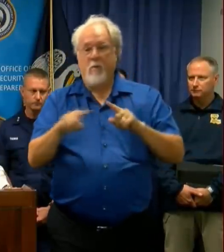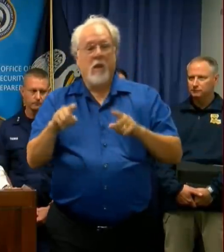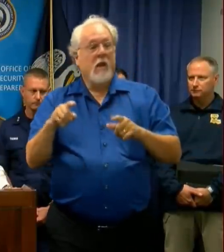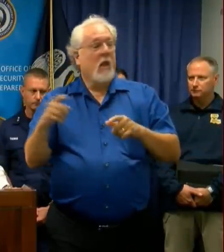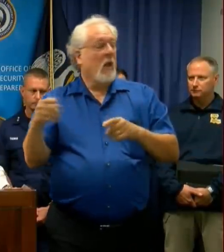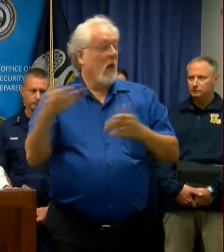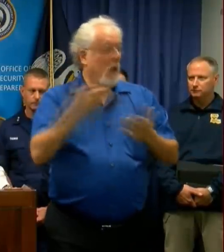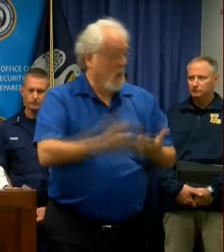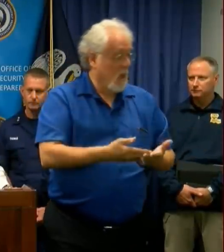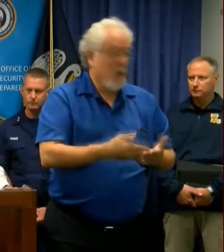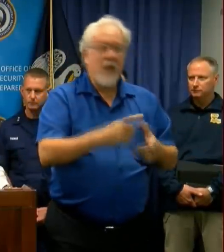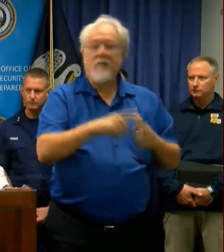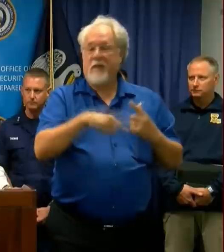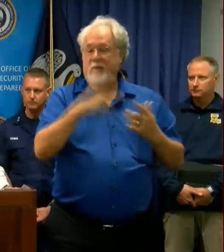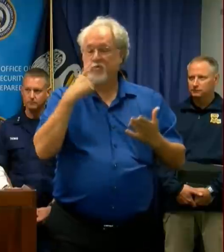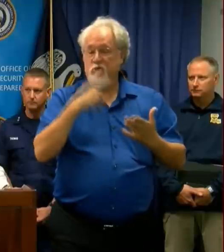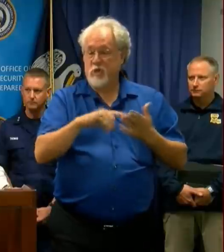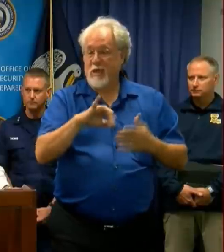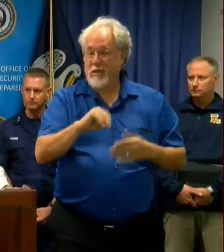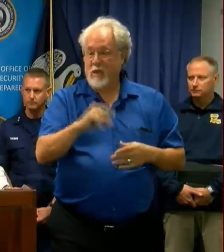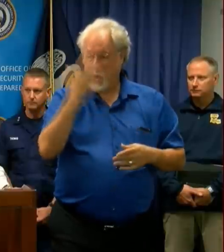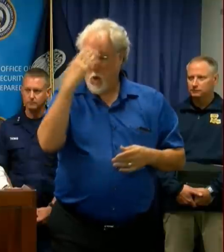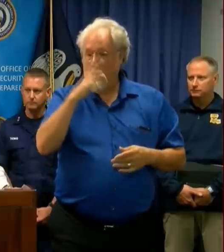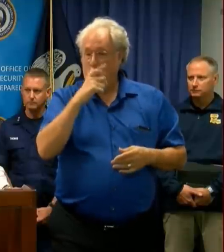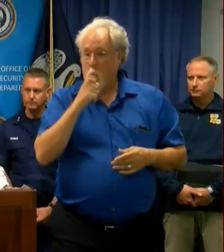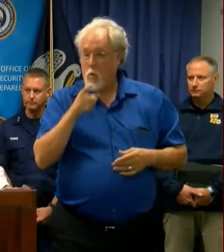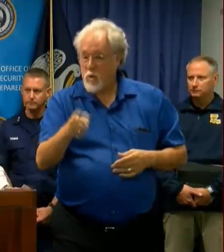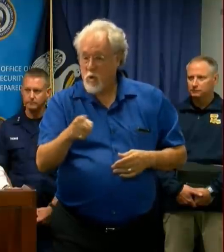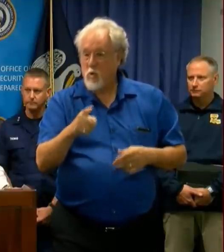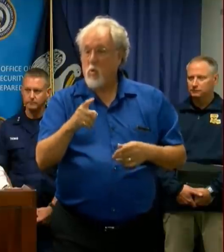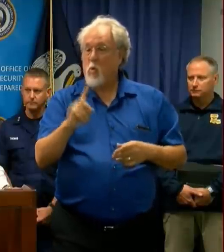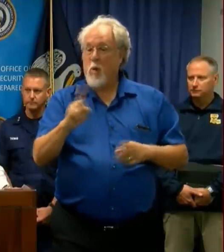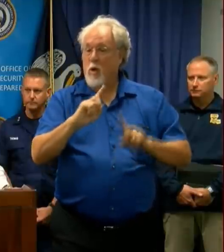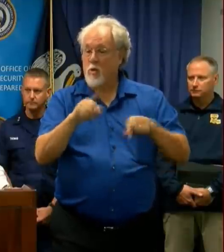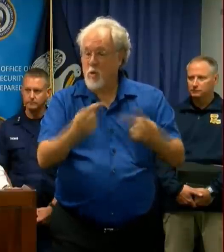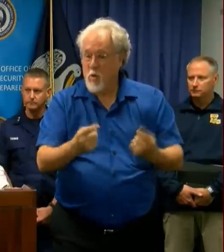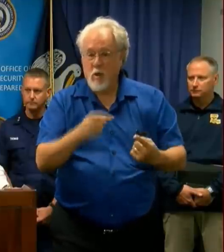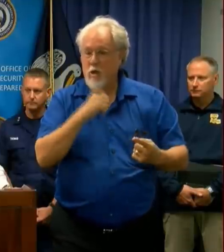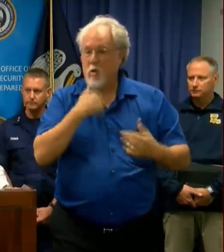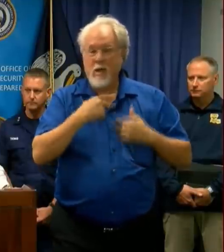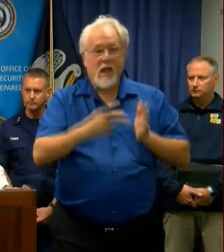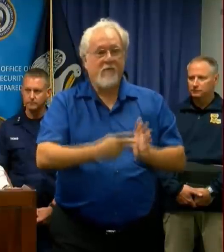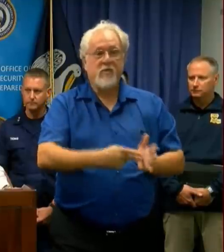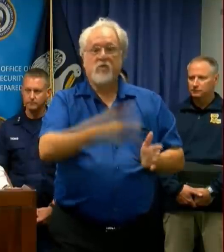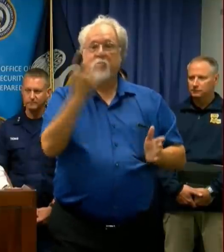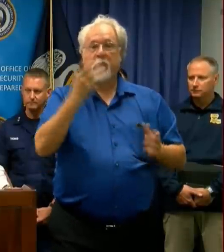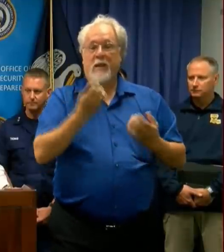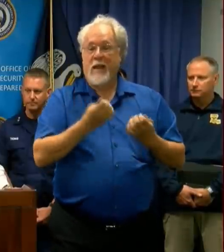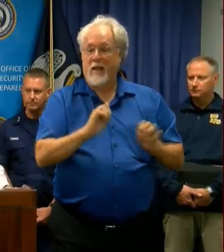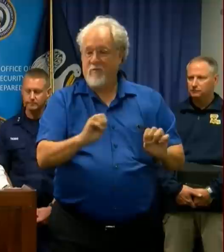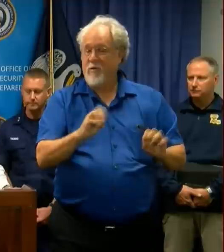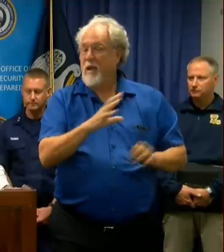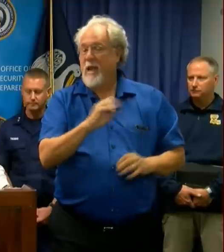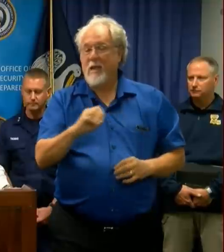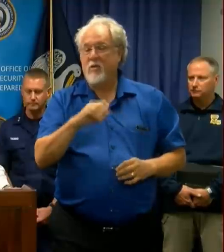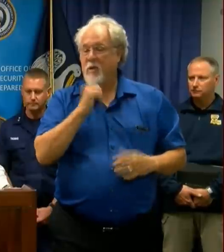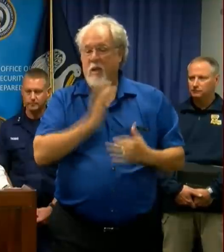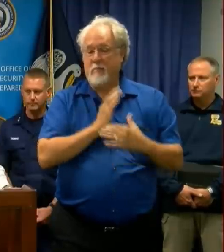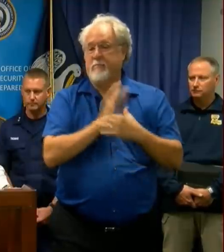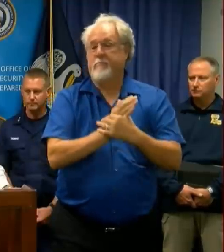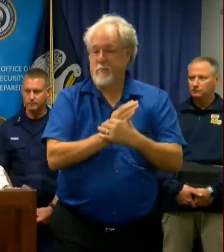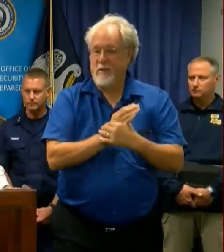get on the ground, they want you checking in so that they know who you are, where you're going, and they don't have a duplication of effort, and that you're not in the